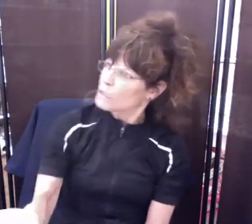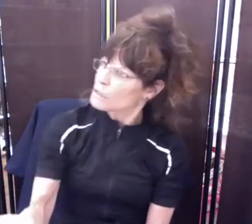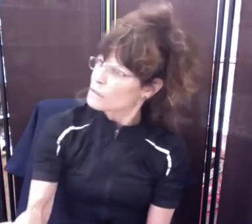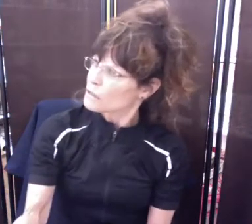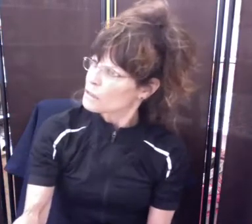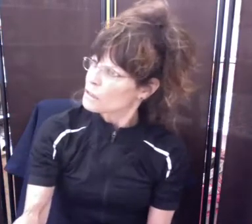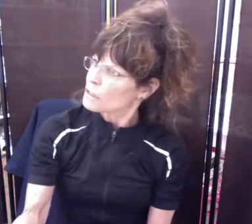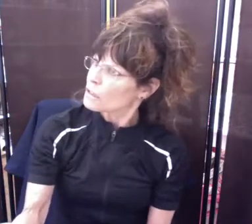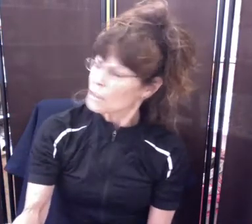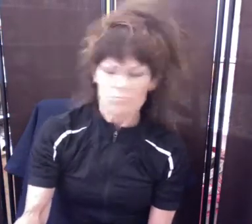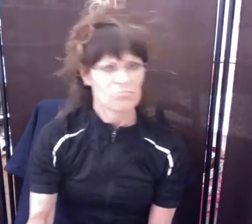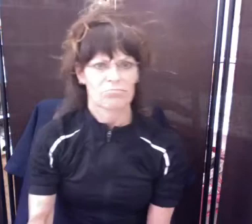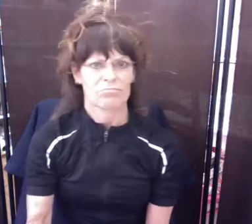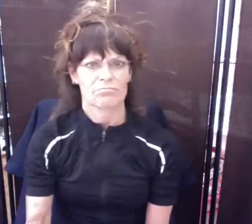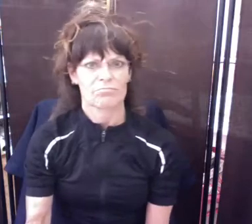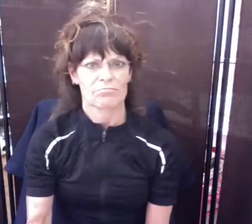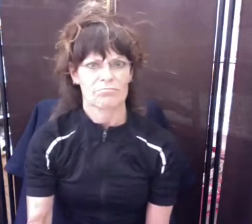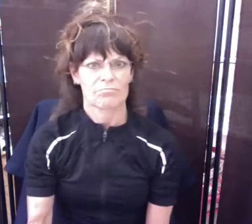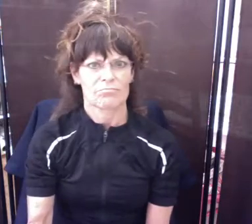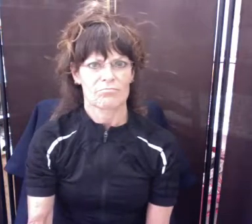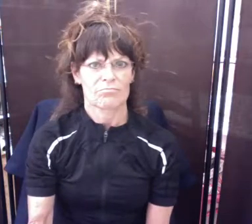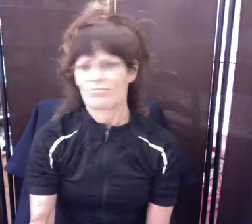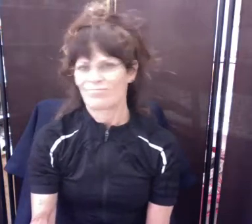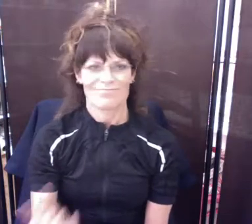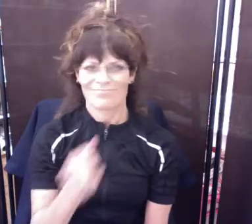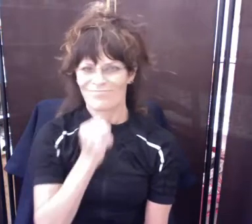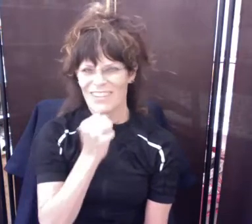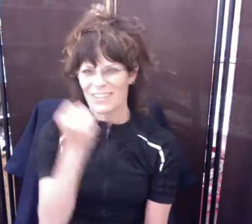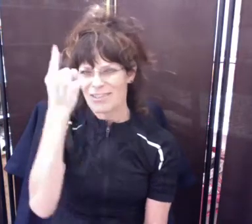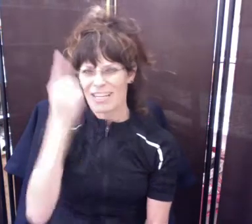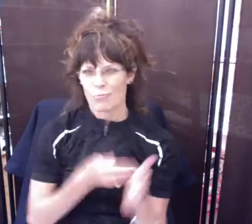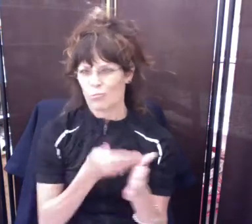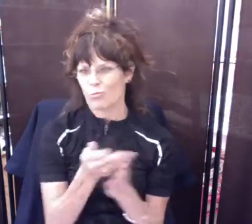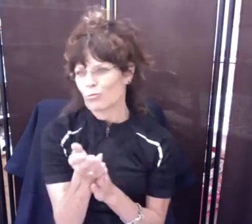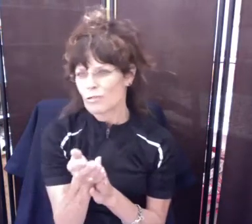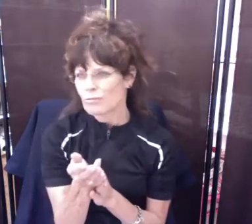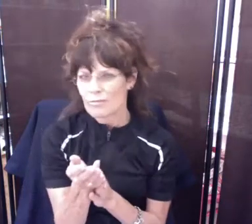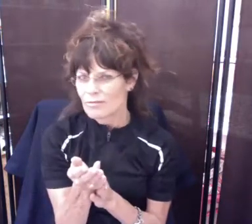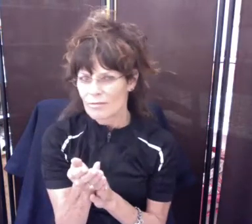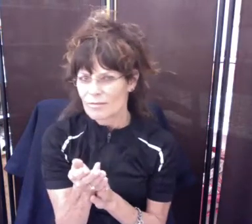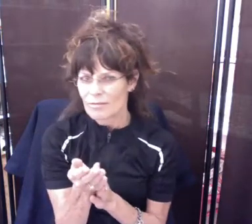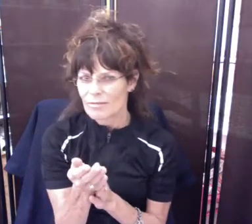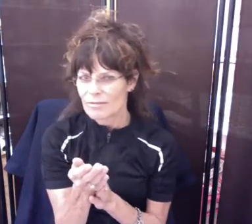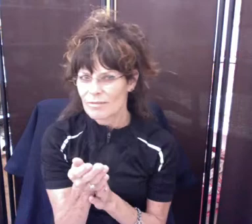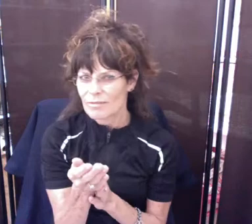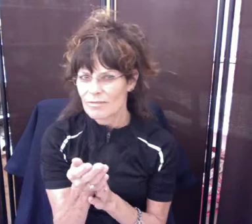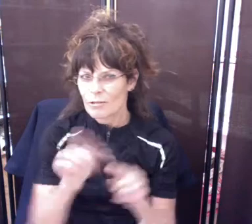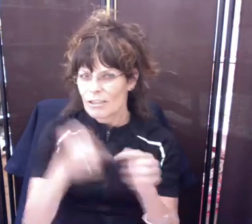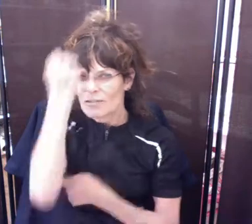so there was no seeing really the truth of what was going on in my life. But I